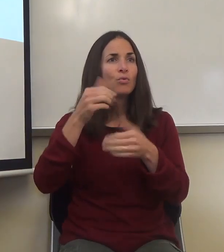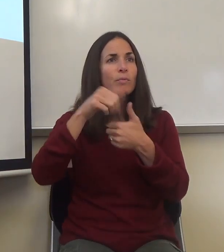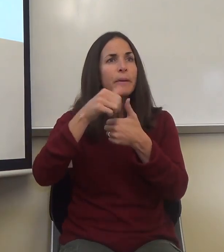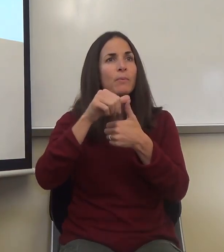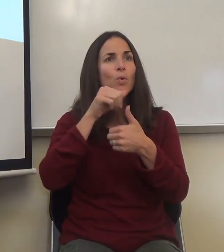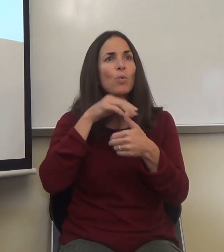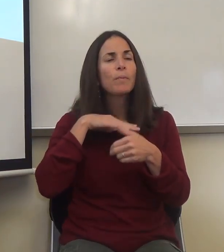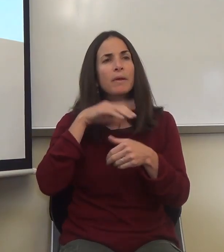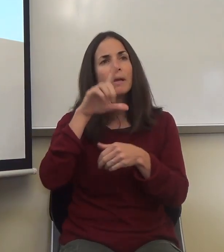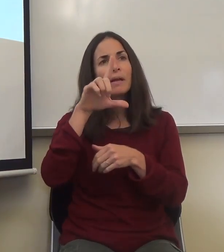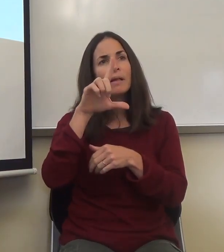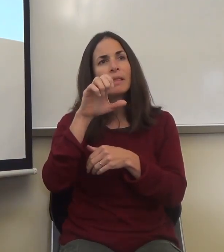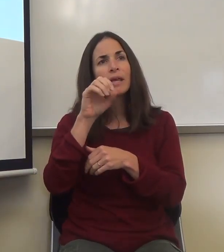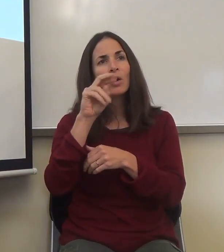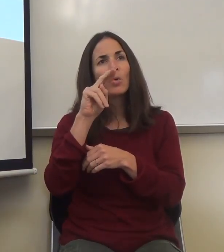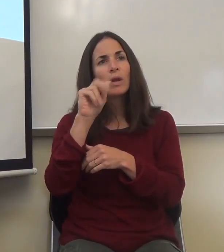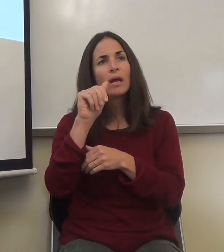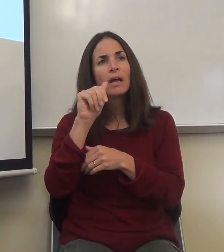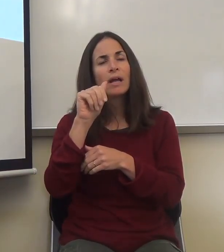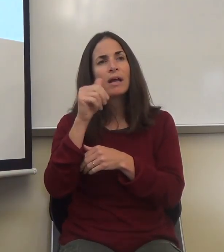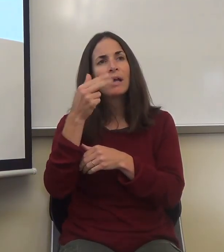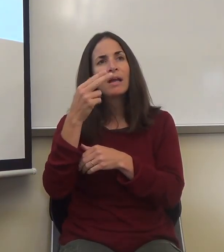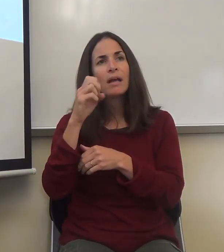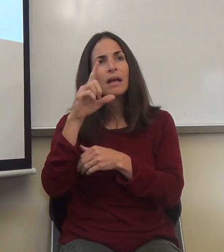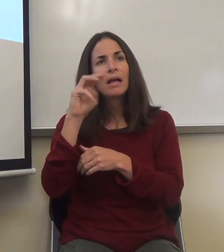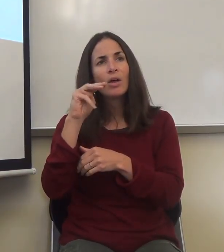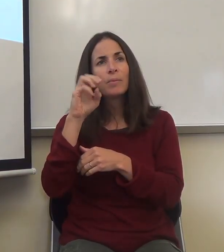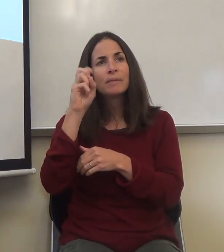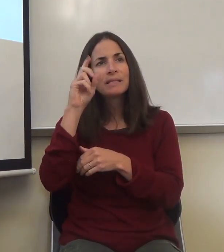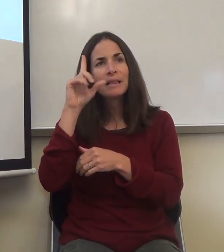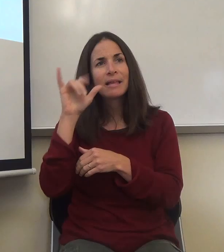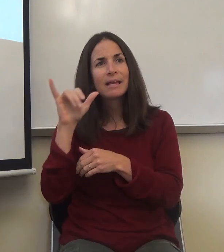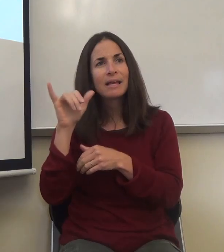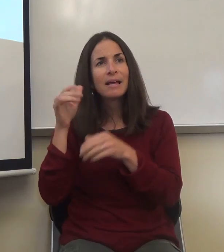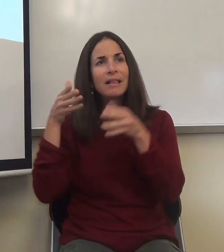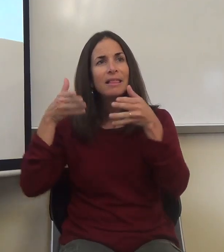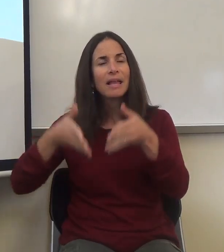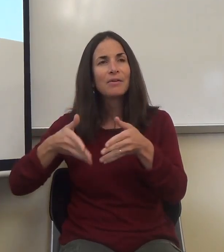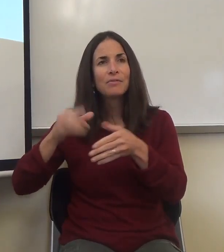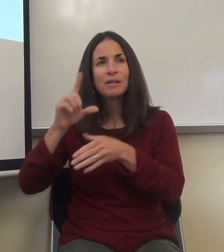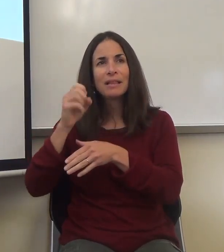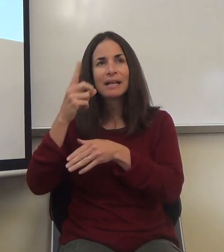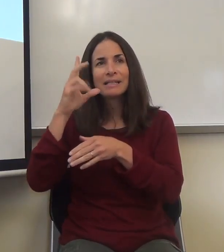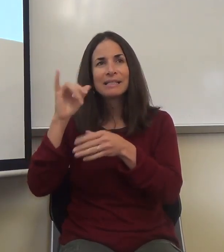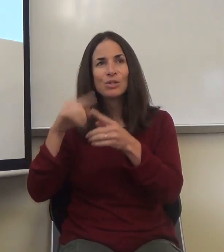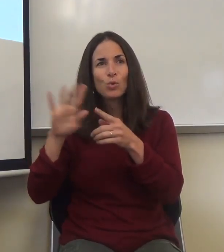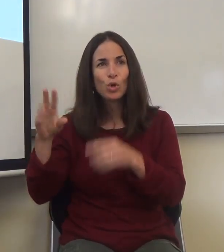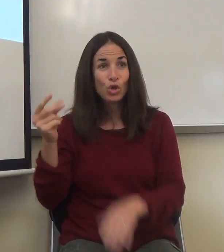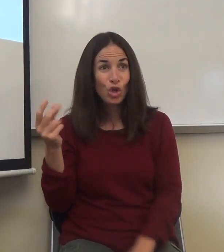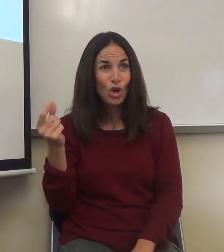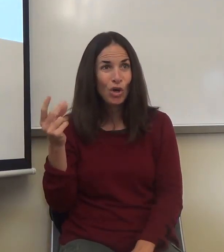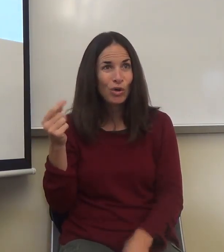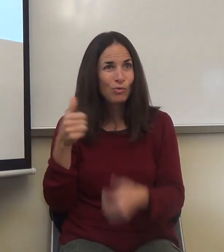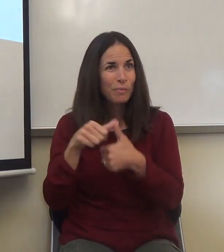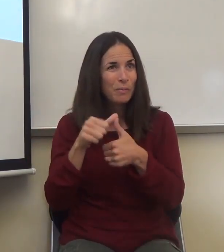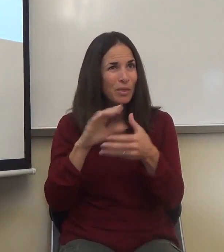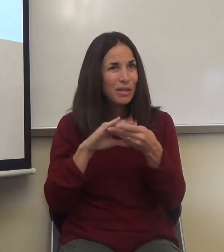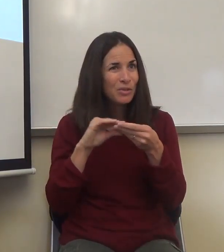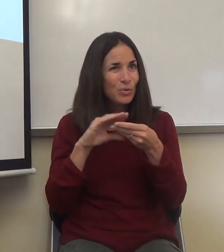What they're about, their story, Isn't it like a message? A legend? the legend, Passed away and the the legacy. followers are giving the message. There